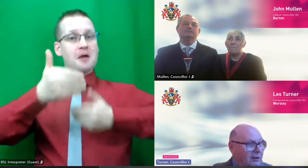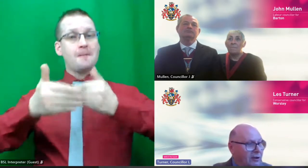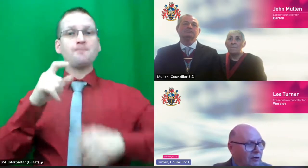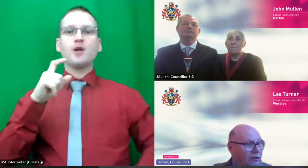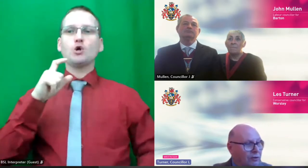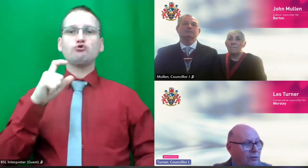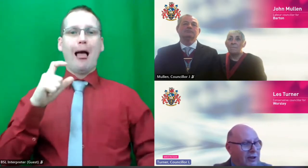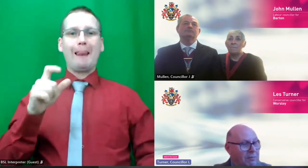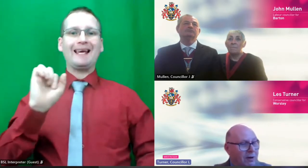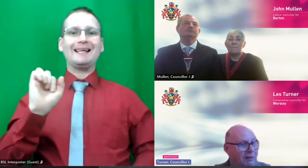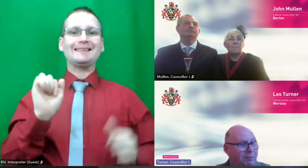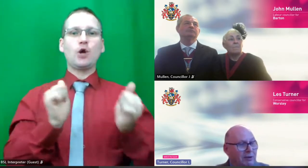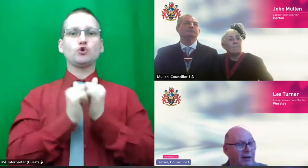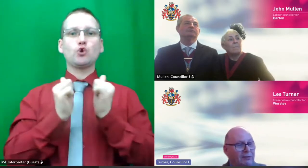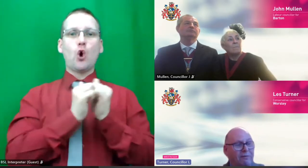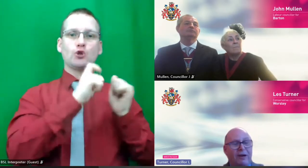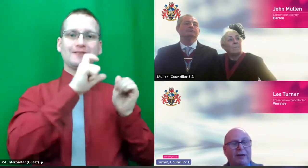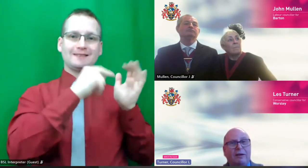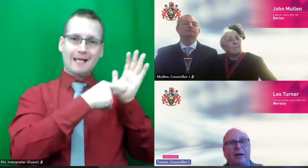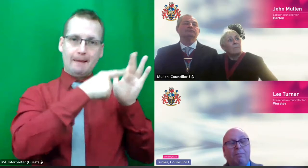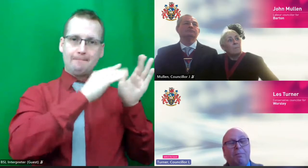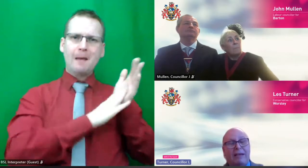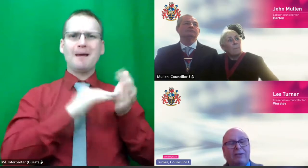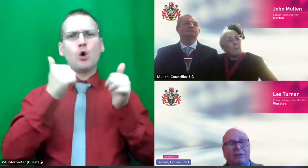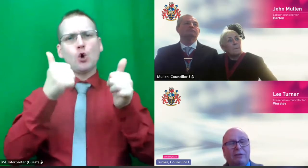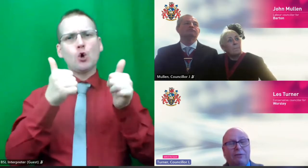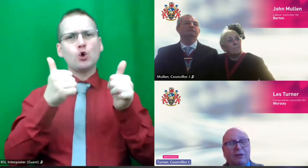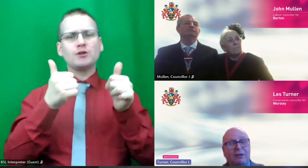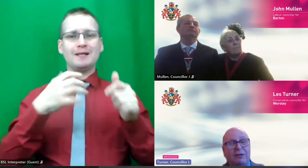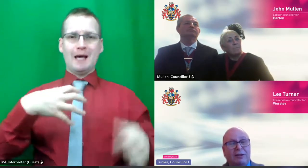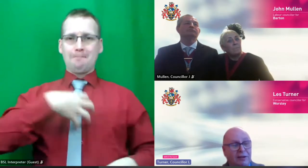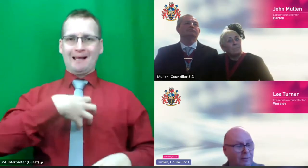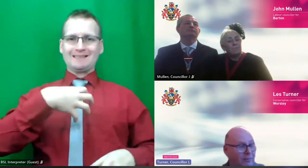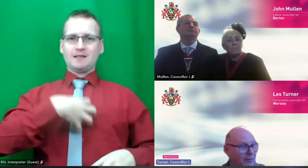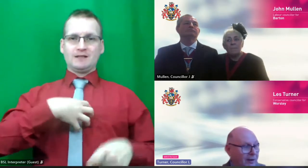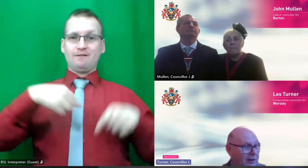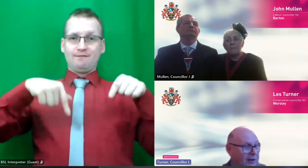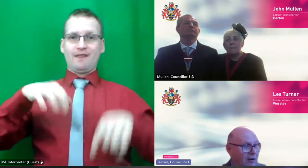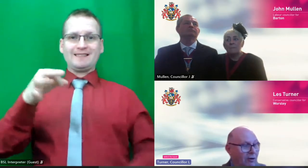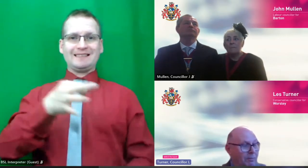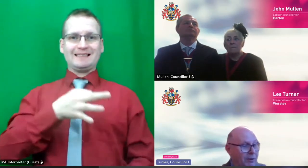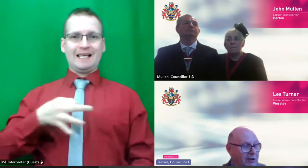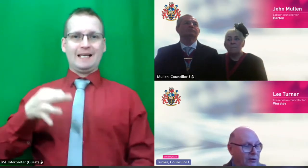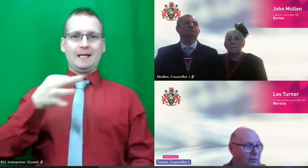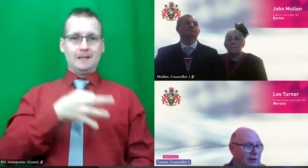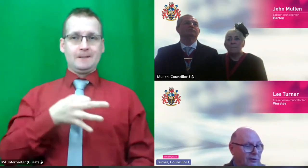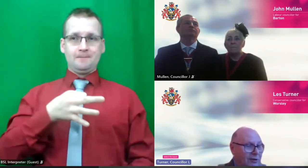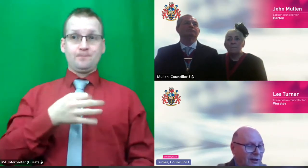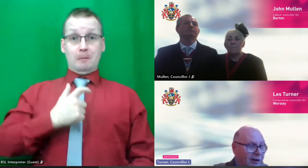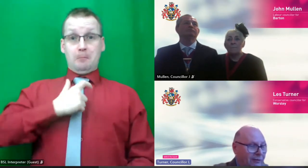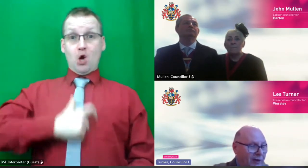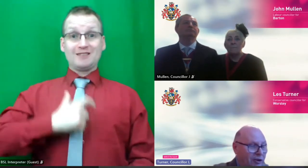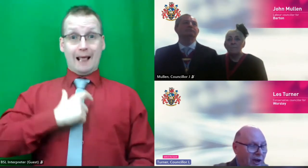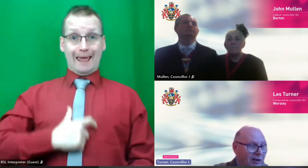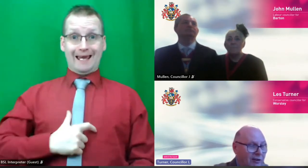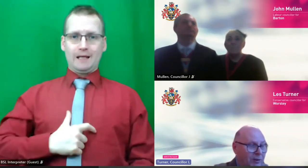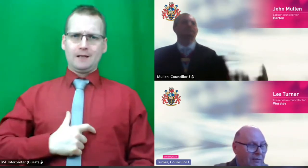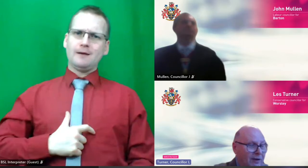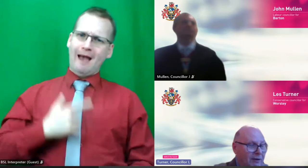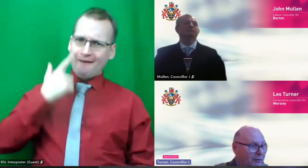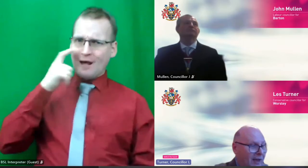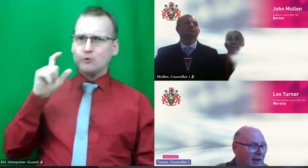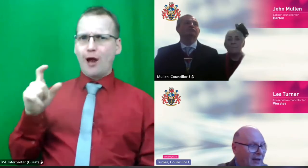and his consort Tim have been great ambassadors for this city. On a personal note, I have found